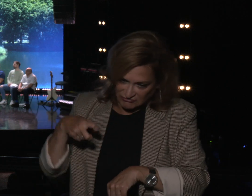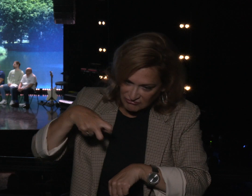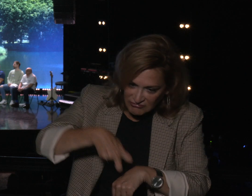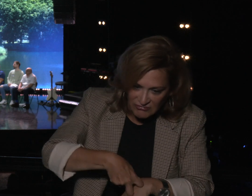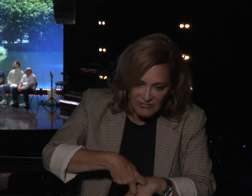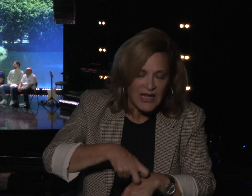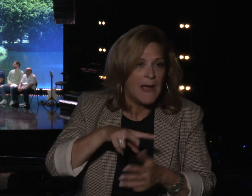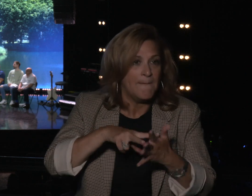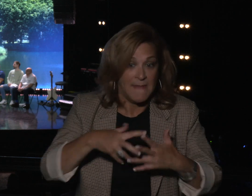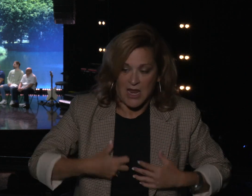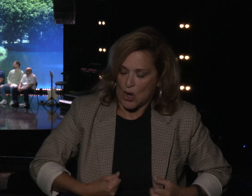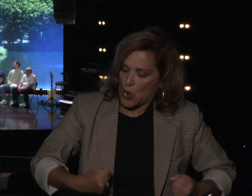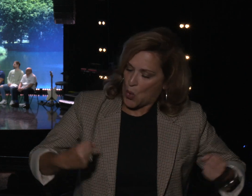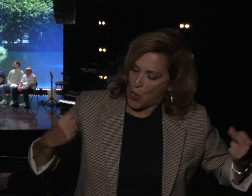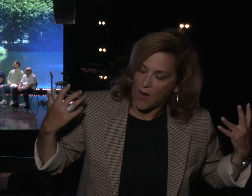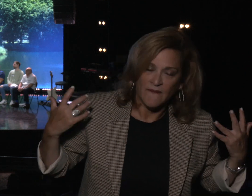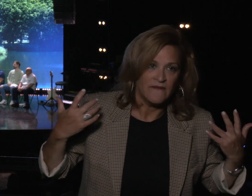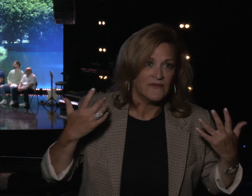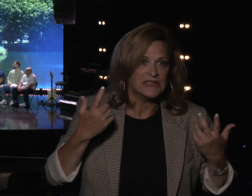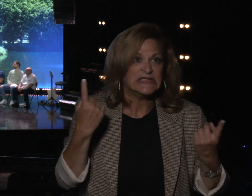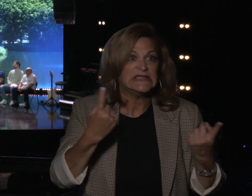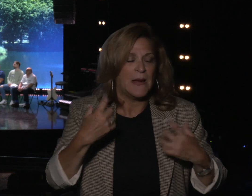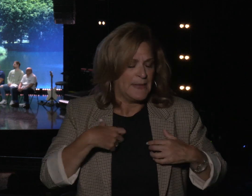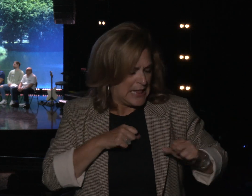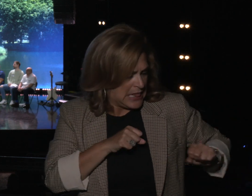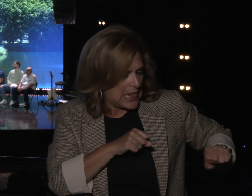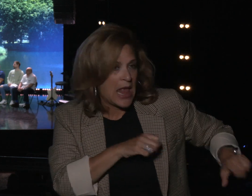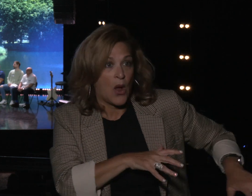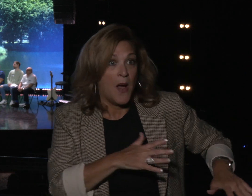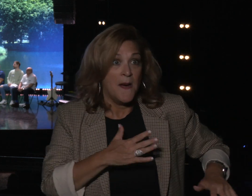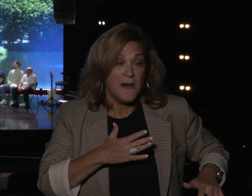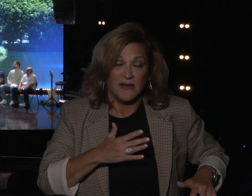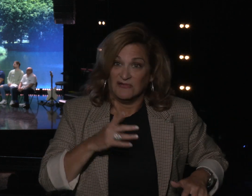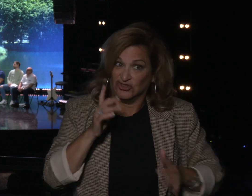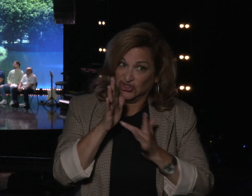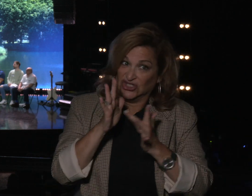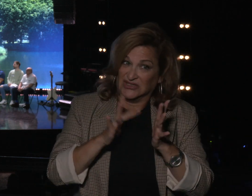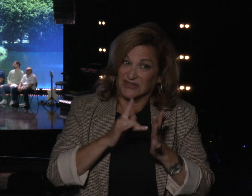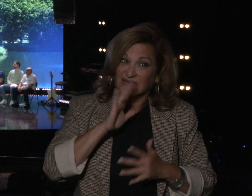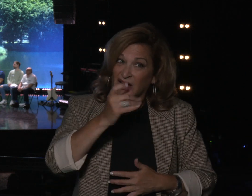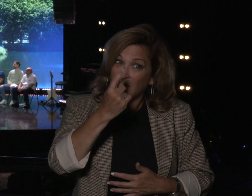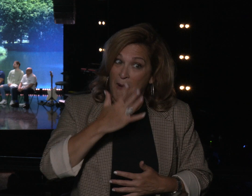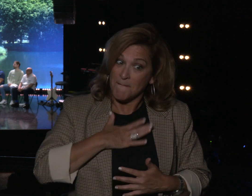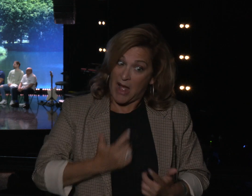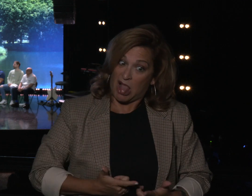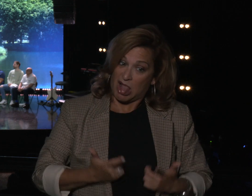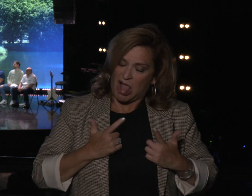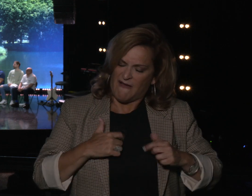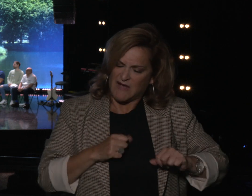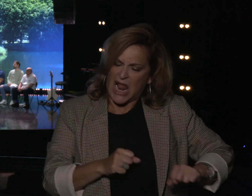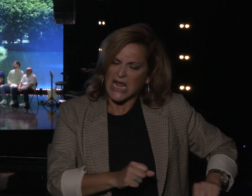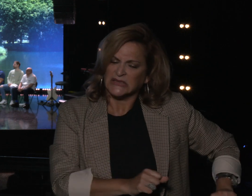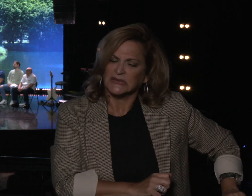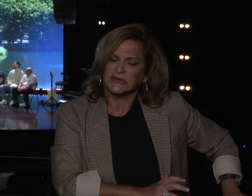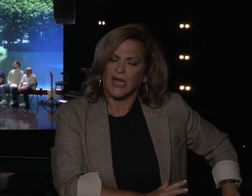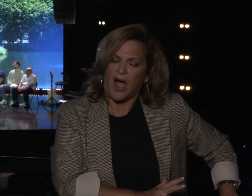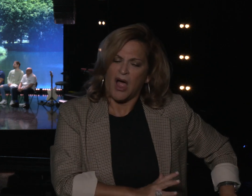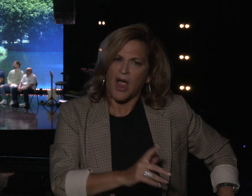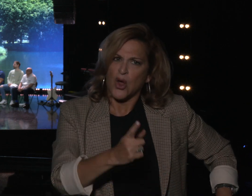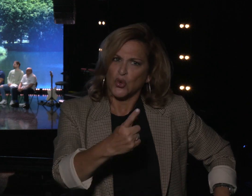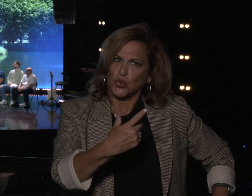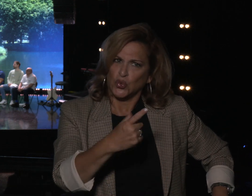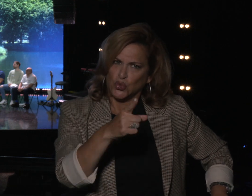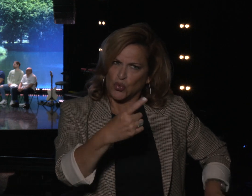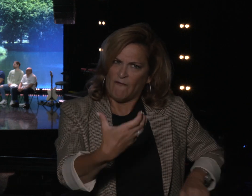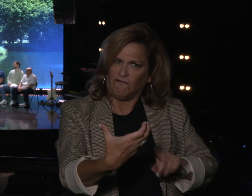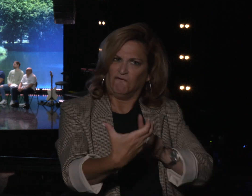off something, laying aside something. I lay aside my life. No one is taking it from me. This is my choice. I choose to